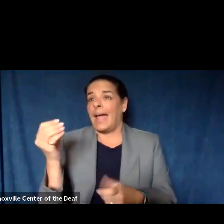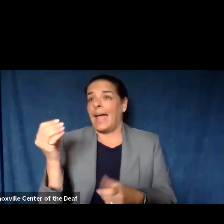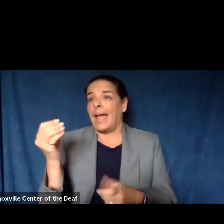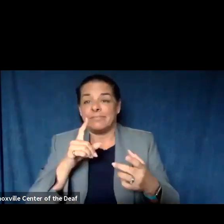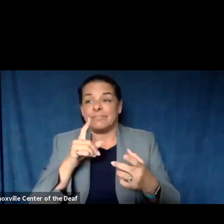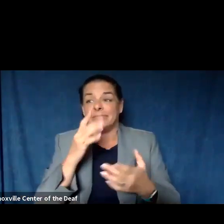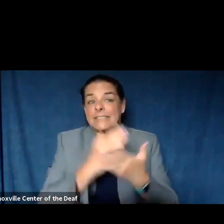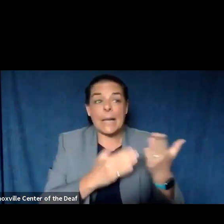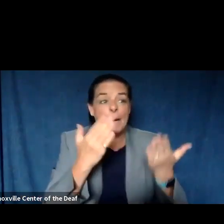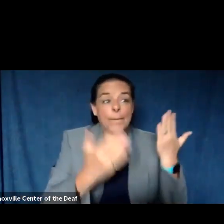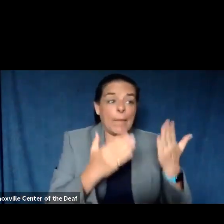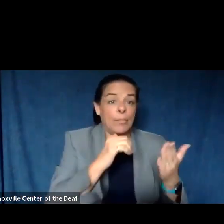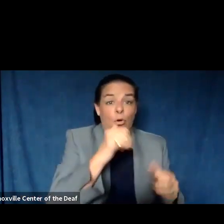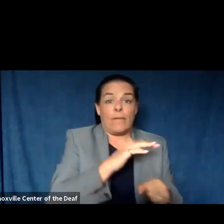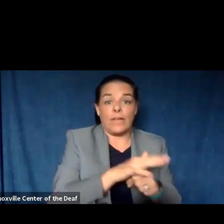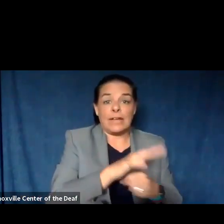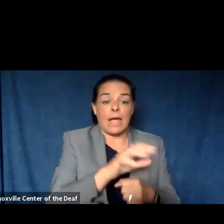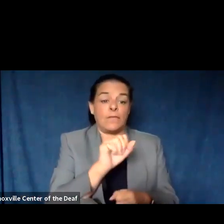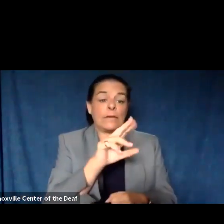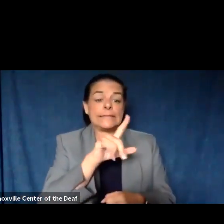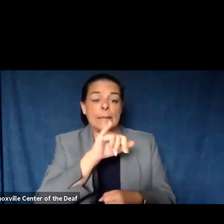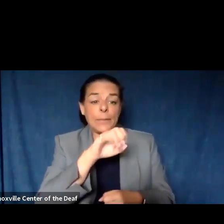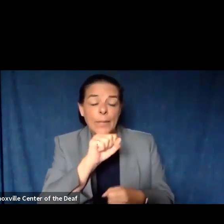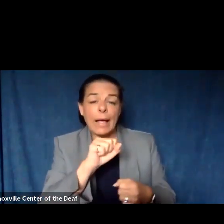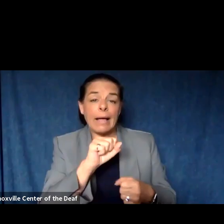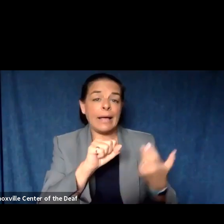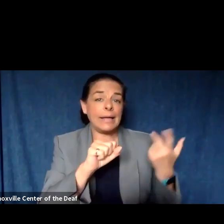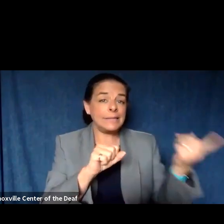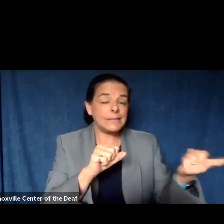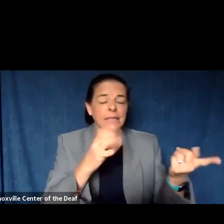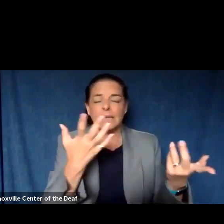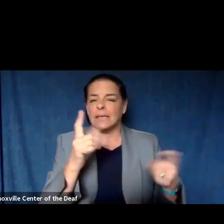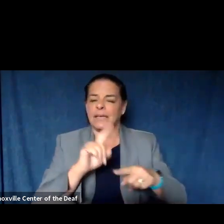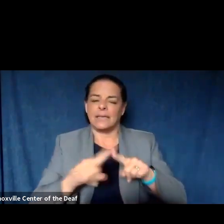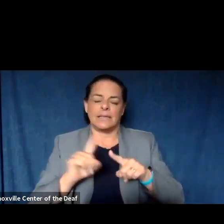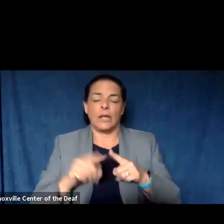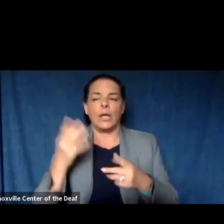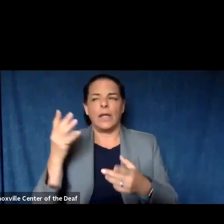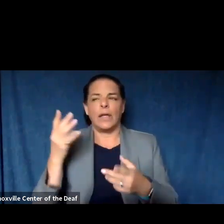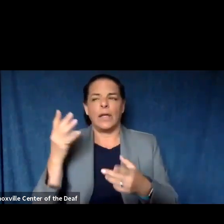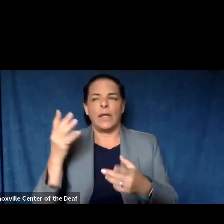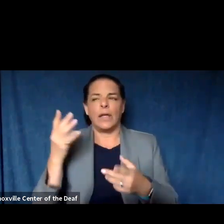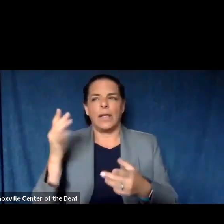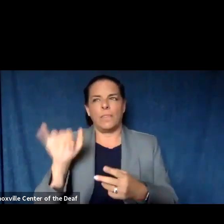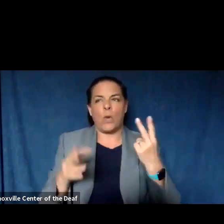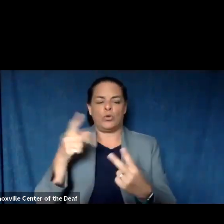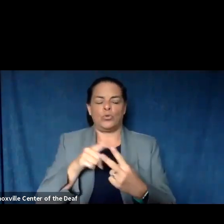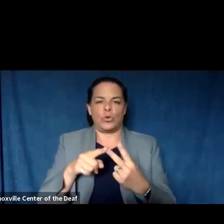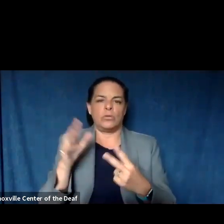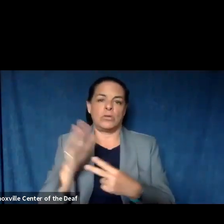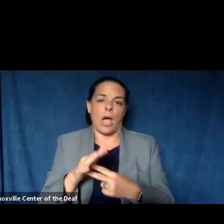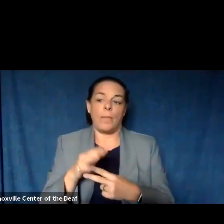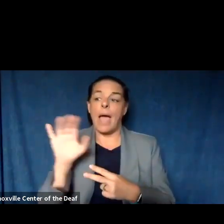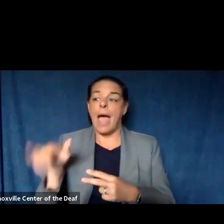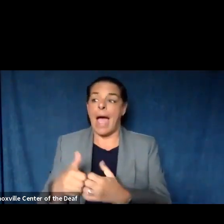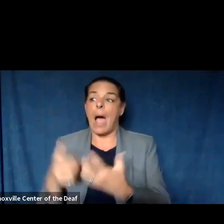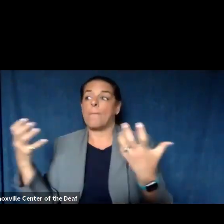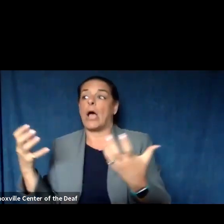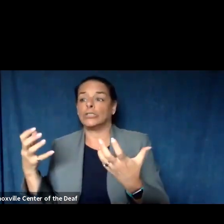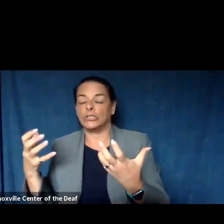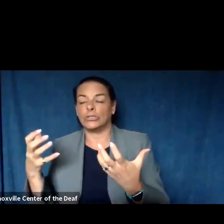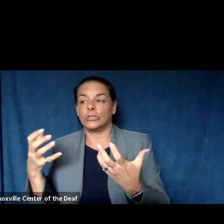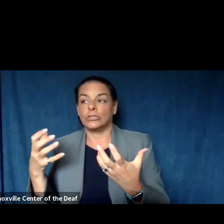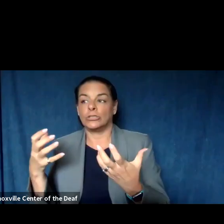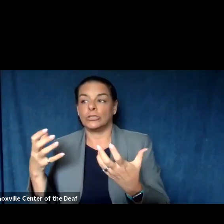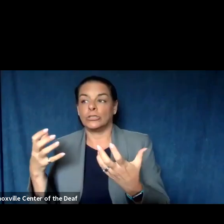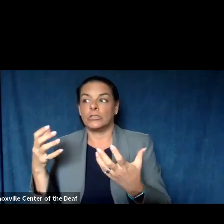the labs, to run the test at the labs. Those are probably the main 2 issues, would be volume and supplies. Also